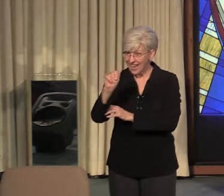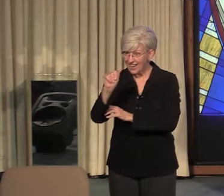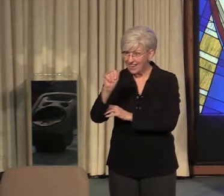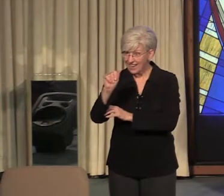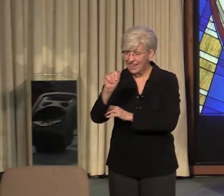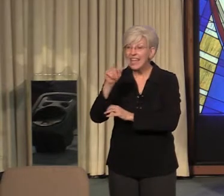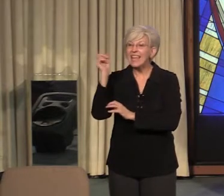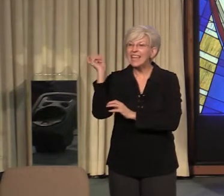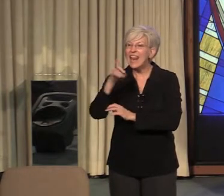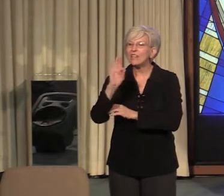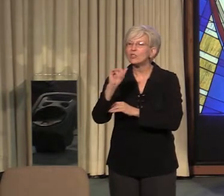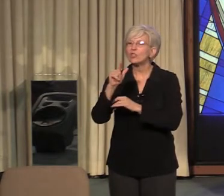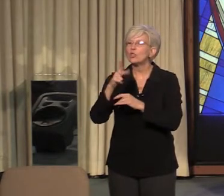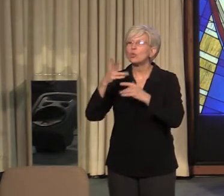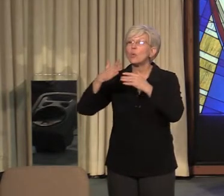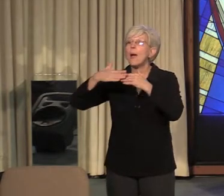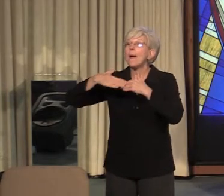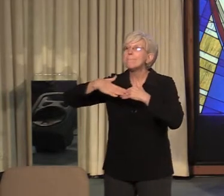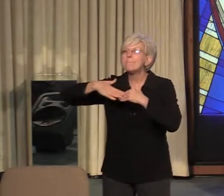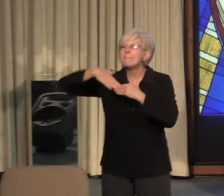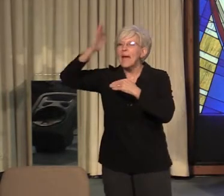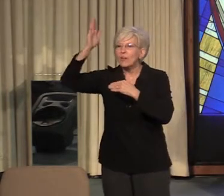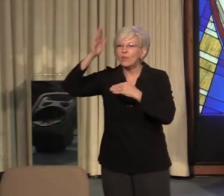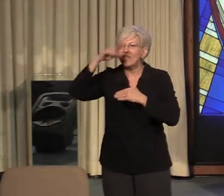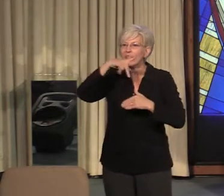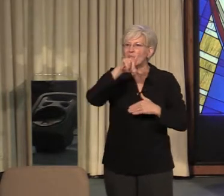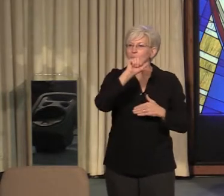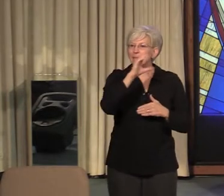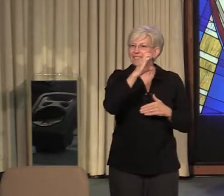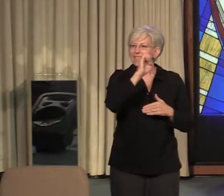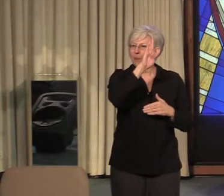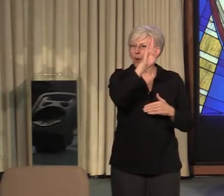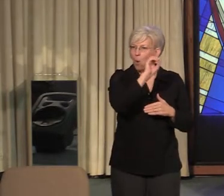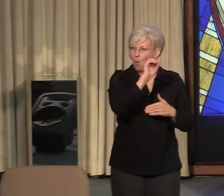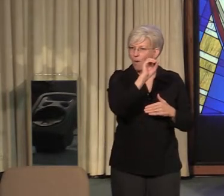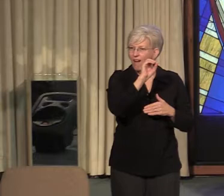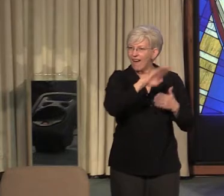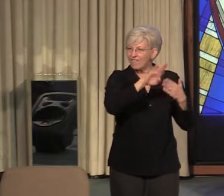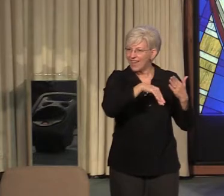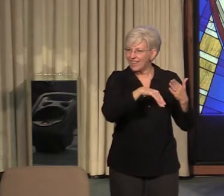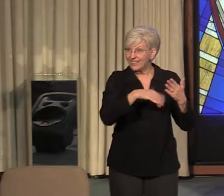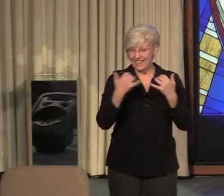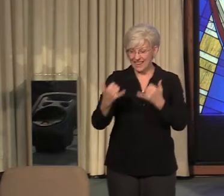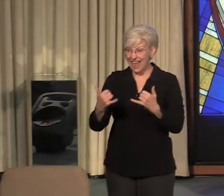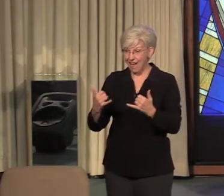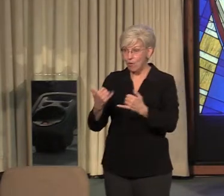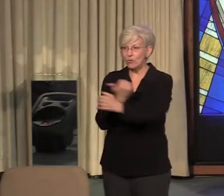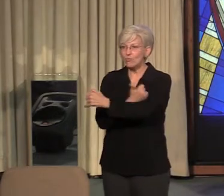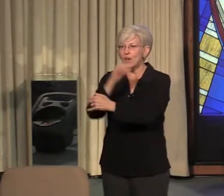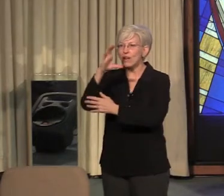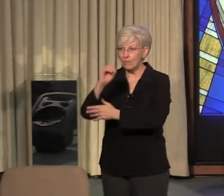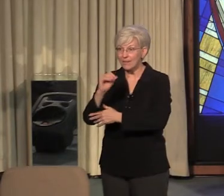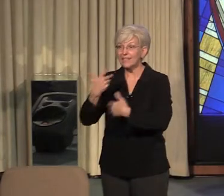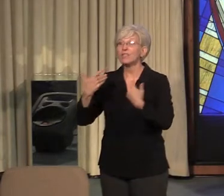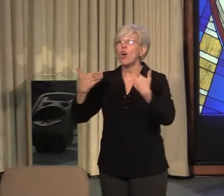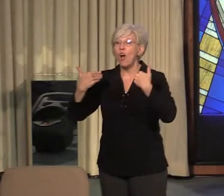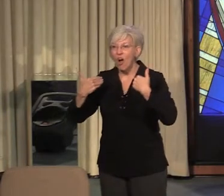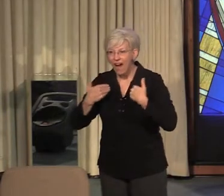placebo effect. Many of the drug companies are now having some difficulties because the placebo effect is apparently getting stronger.